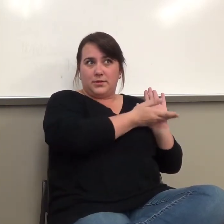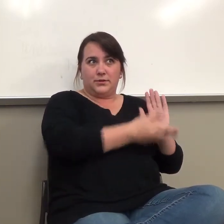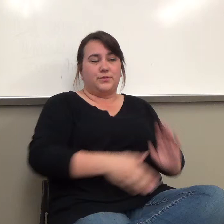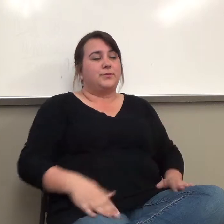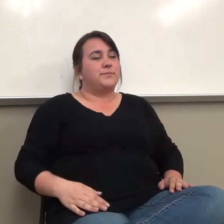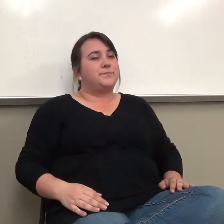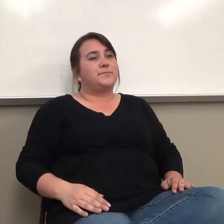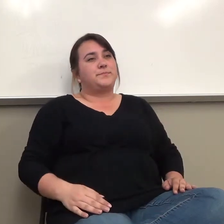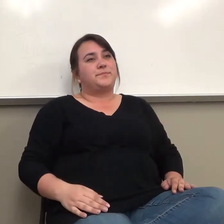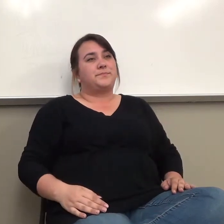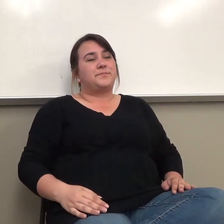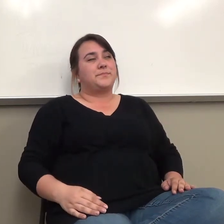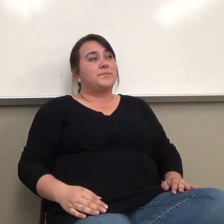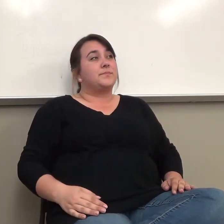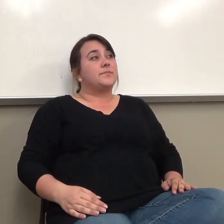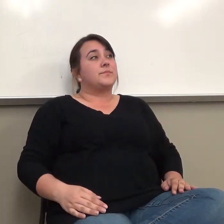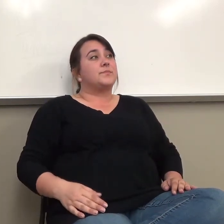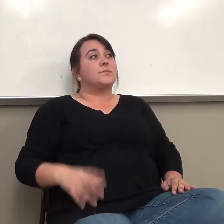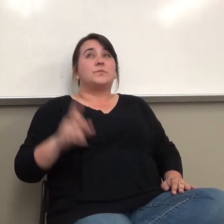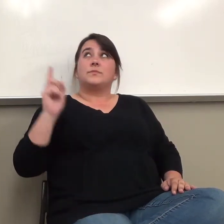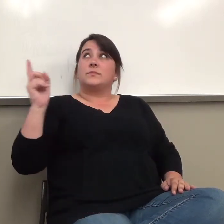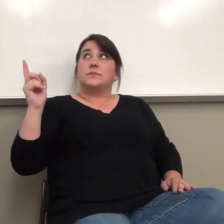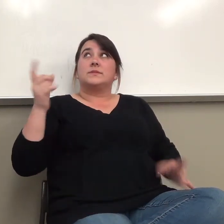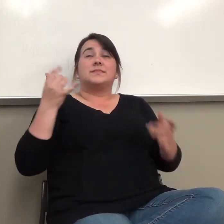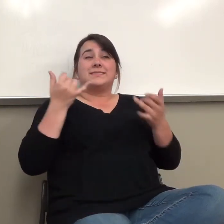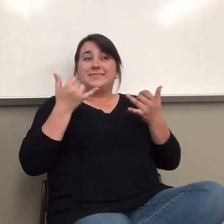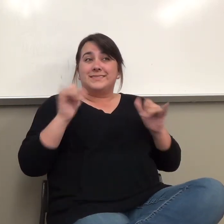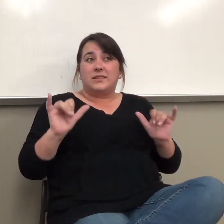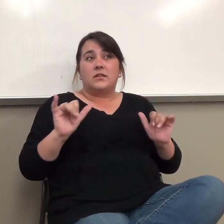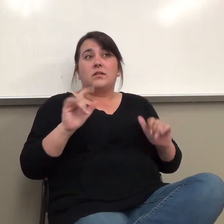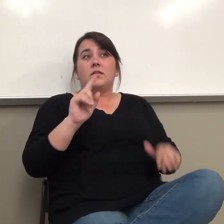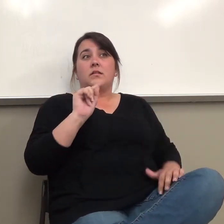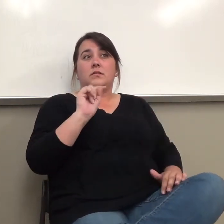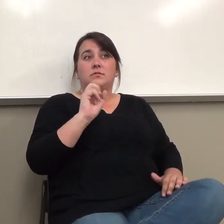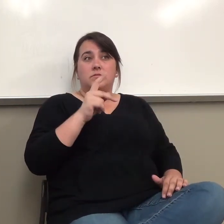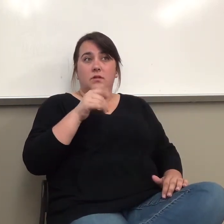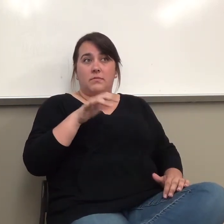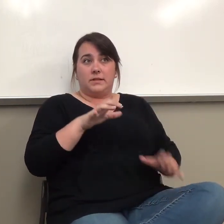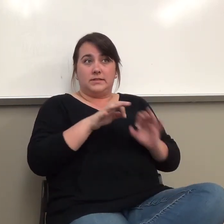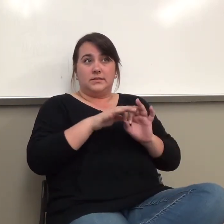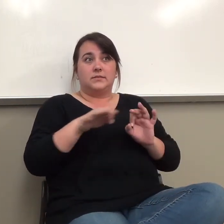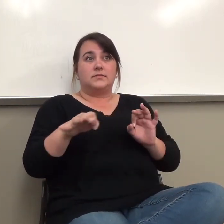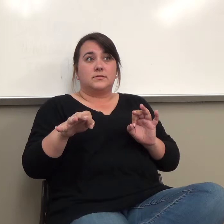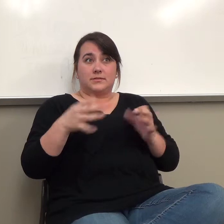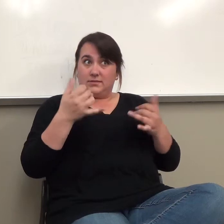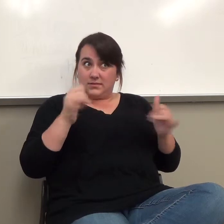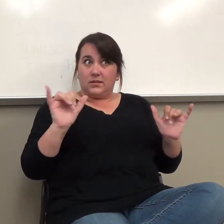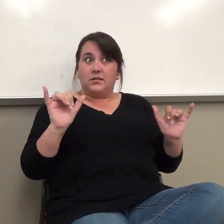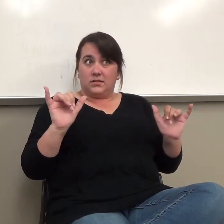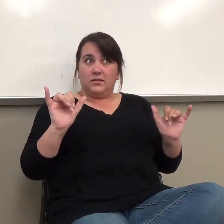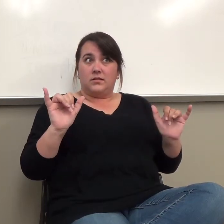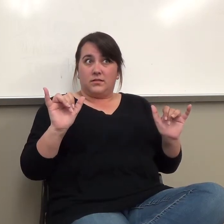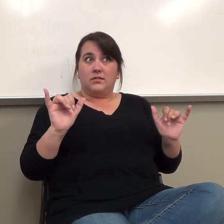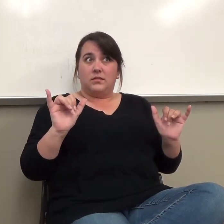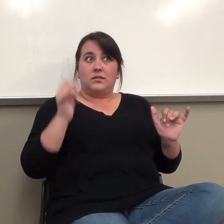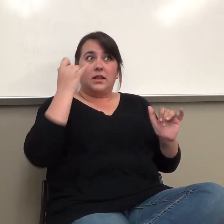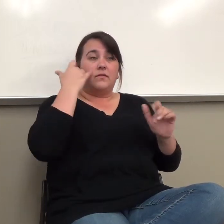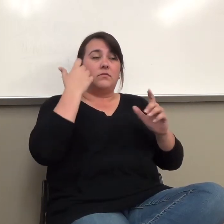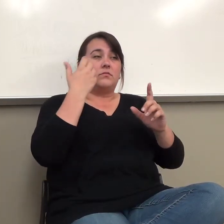Okay, so this is still a topic sentence. If you were to turn it into a 3-part